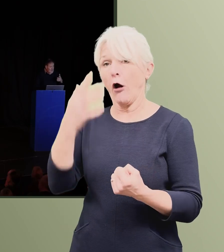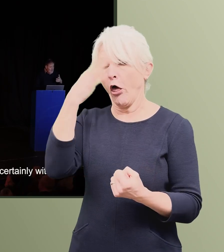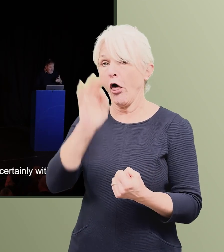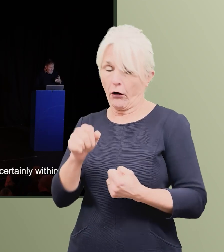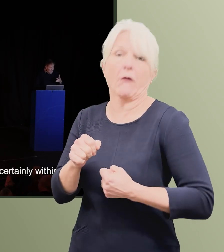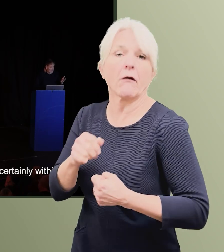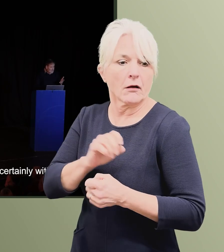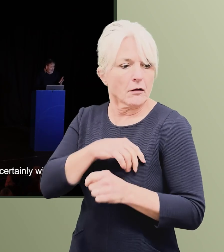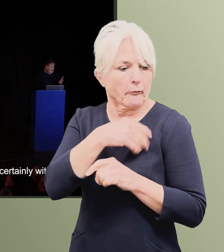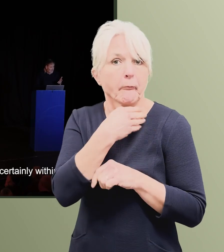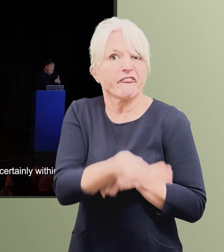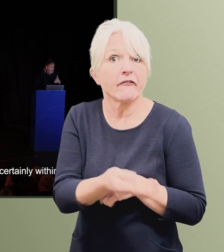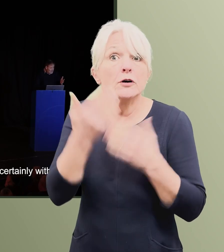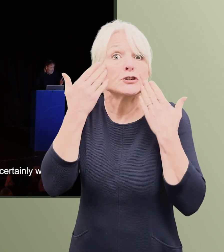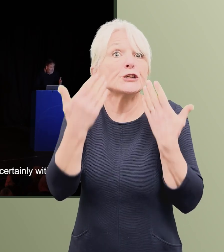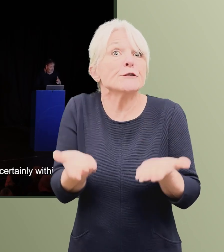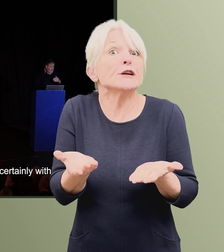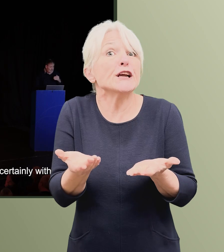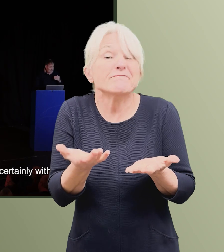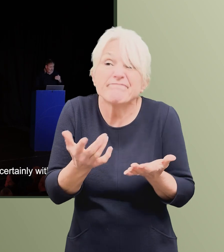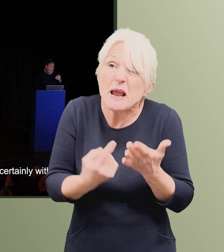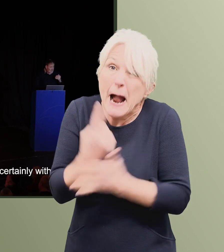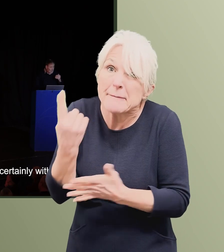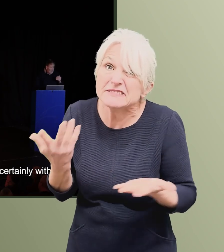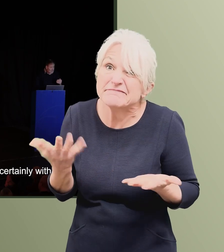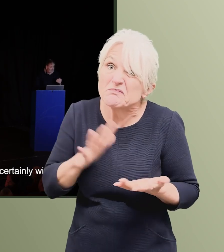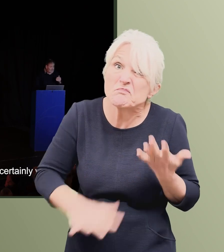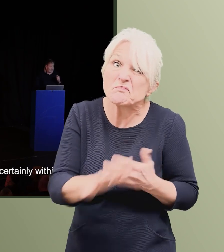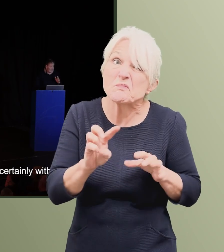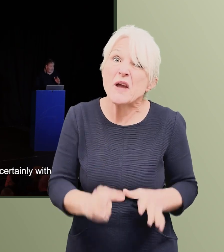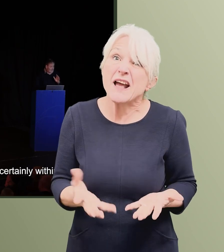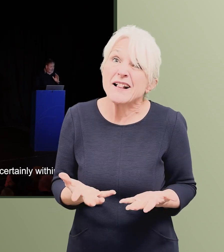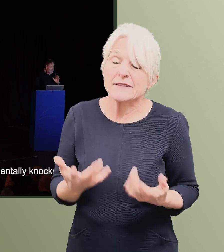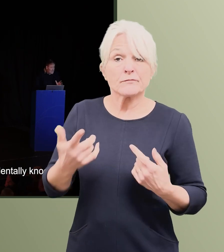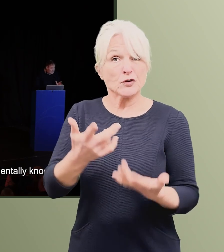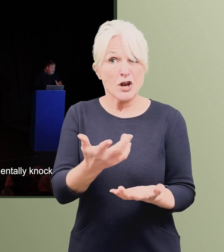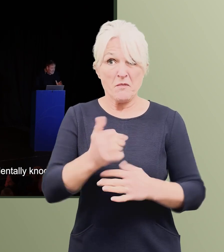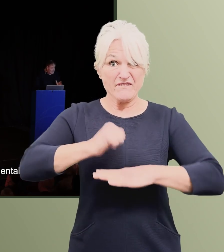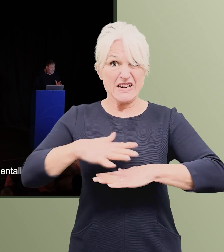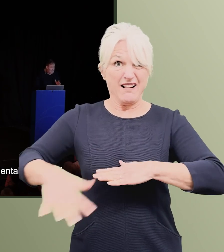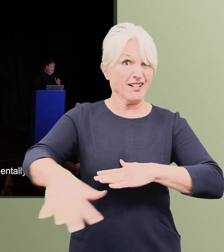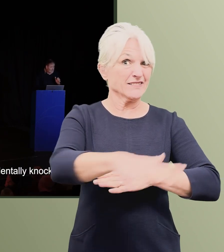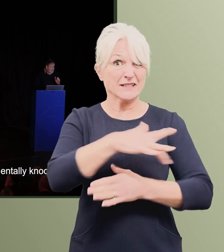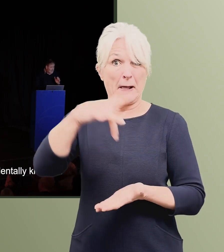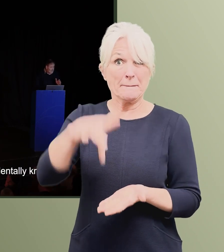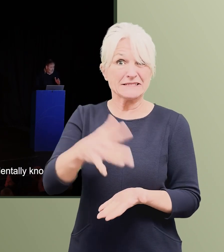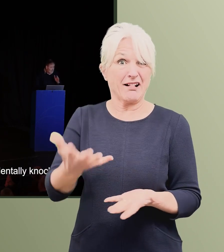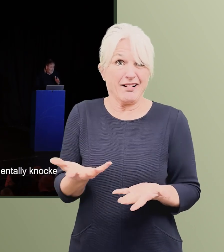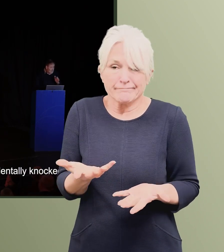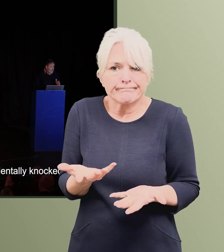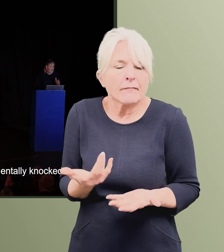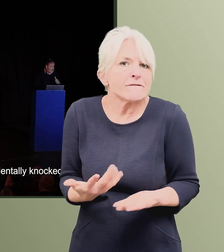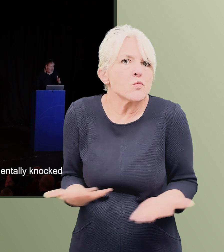that the problems we have with a lot of monuments, certainly within Wales, is that if they are in the middle of fields, they